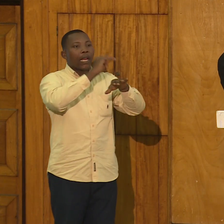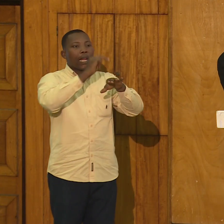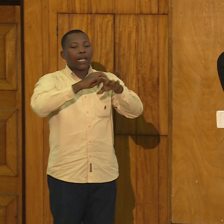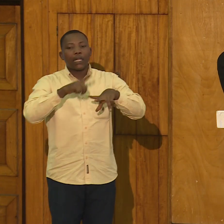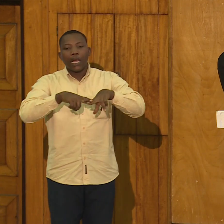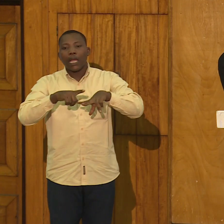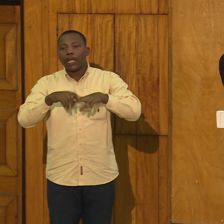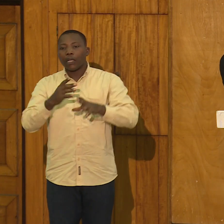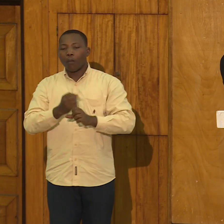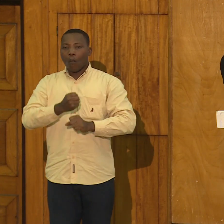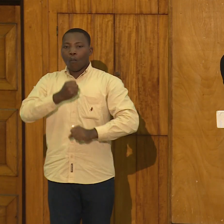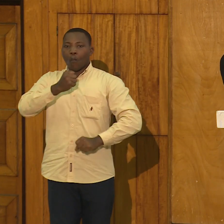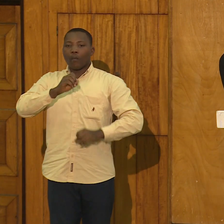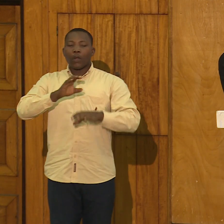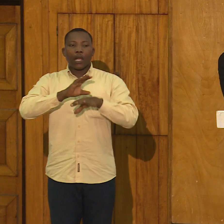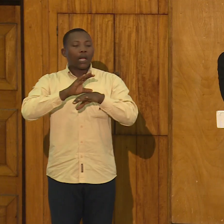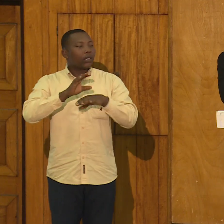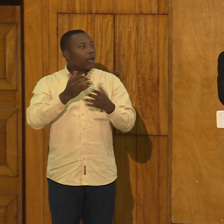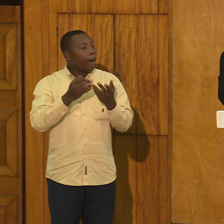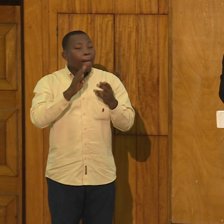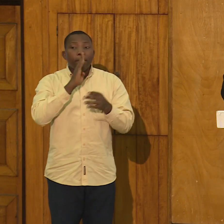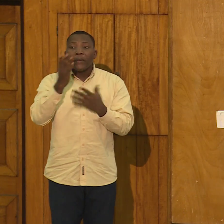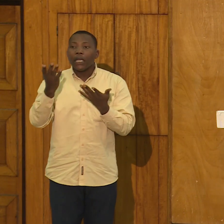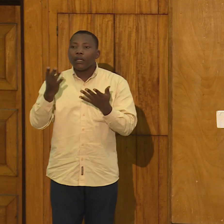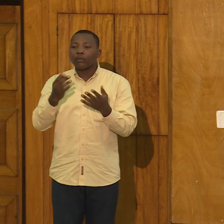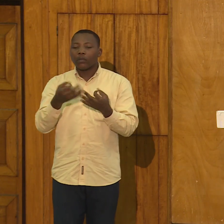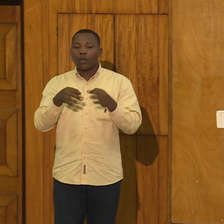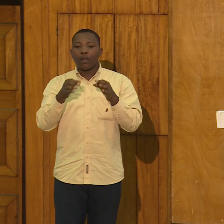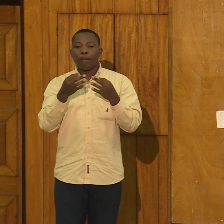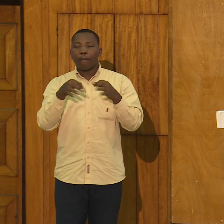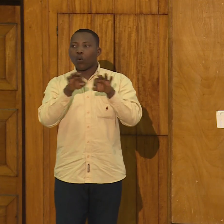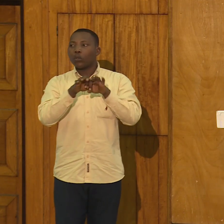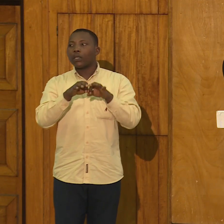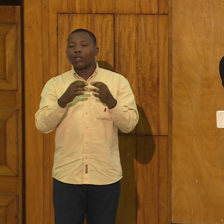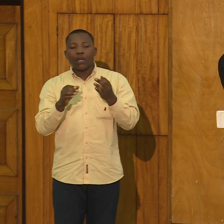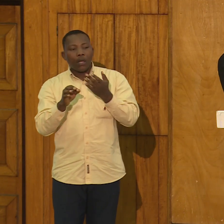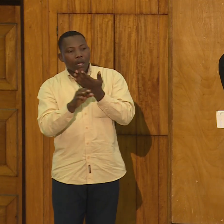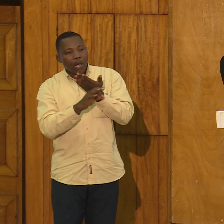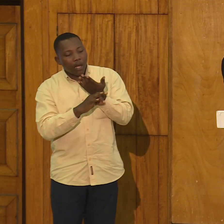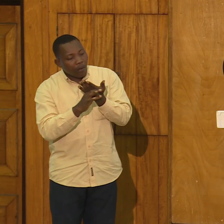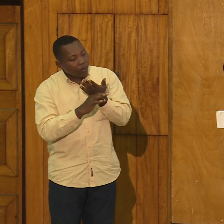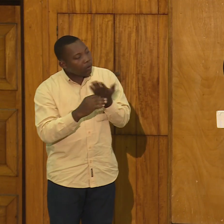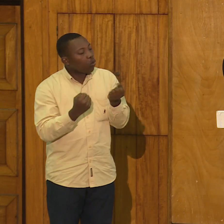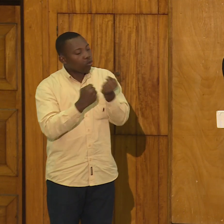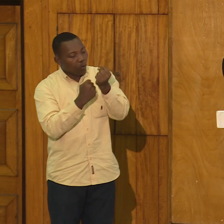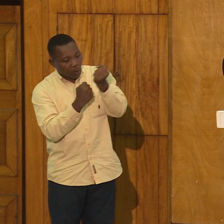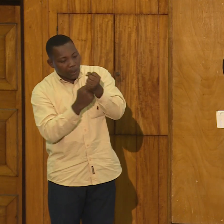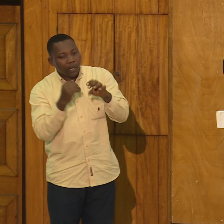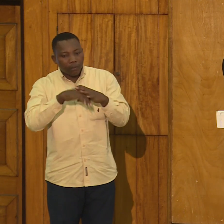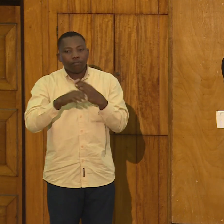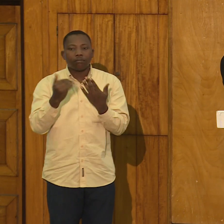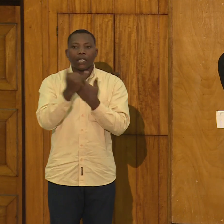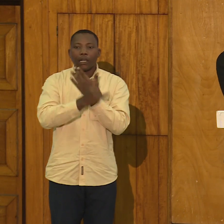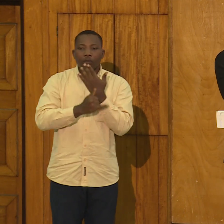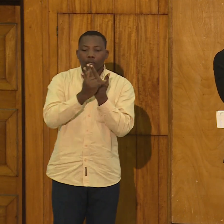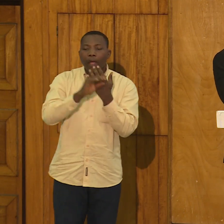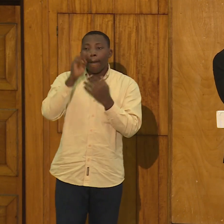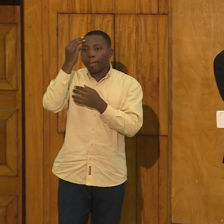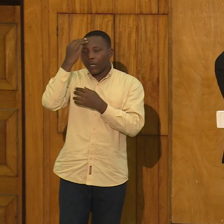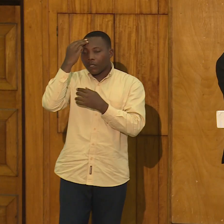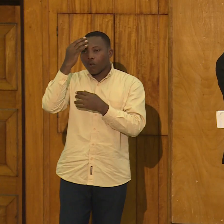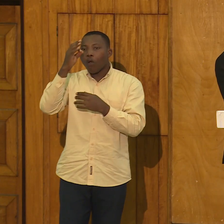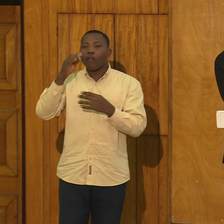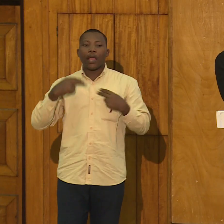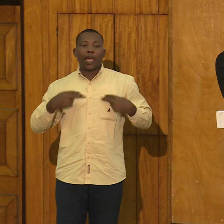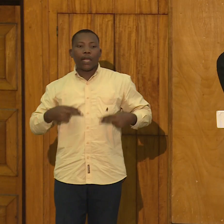the main funder of this program through a social contracting program that we have in the country. Ministry of Health and Child